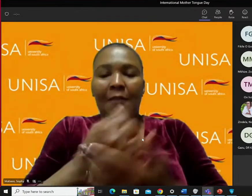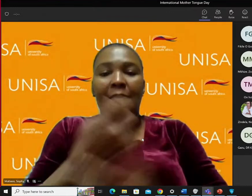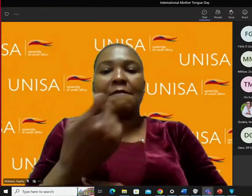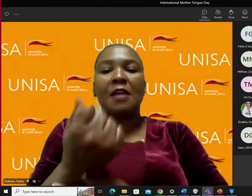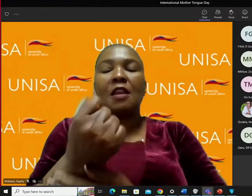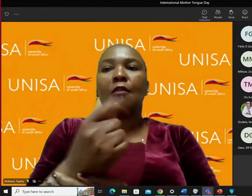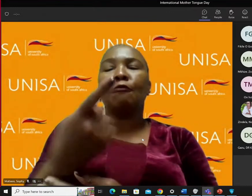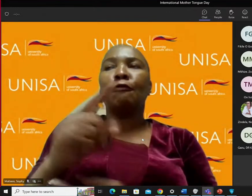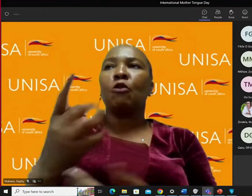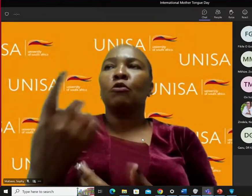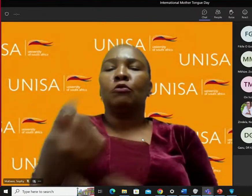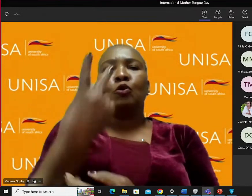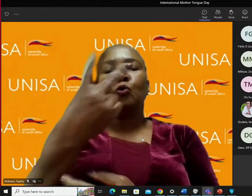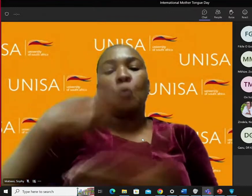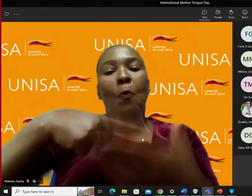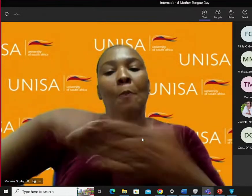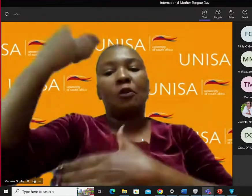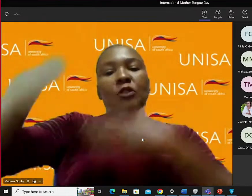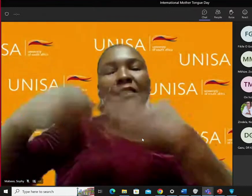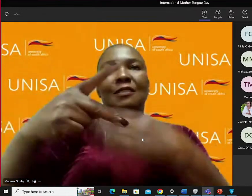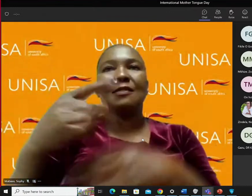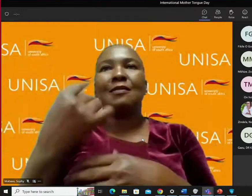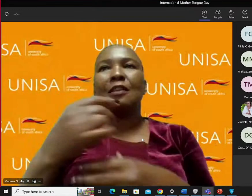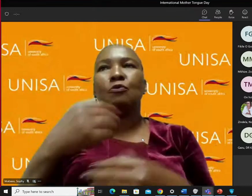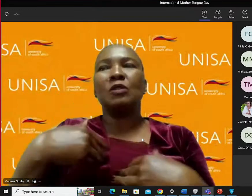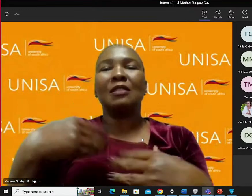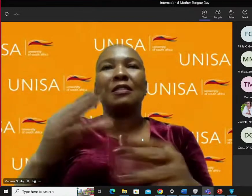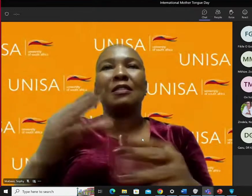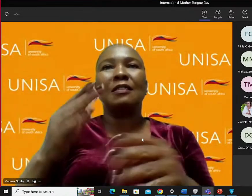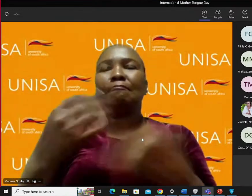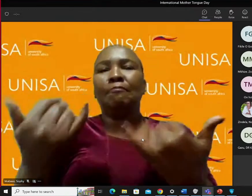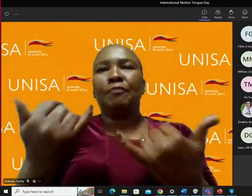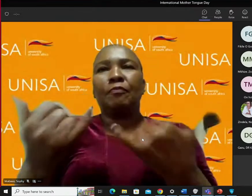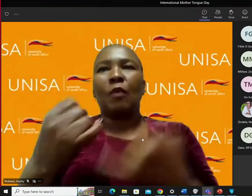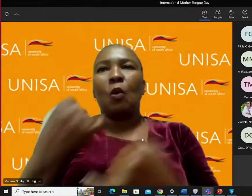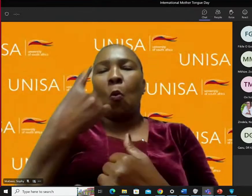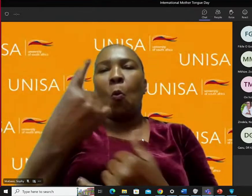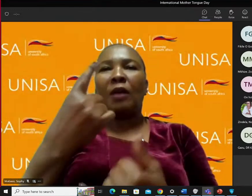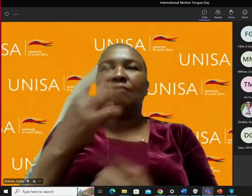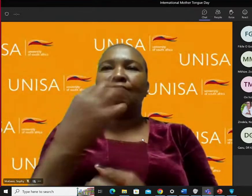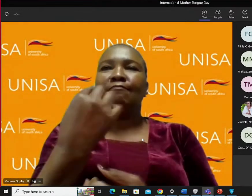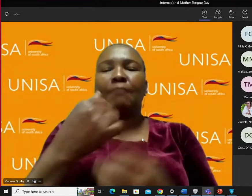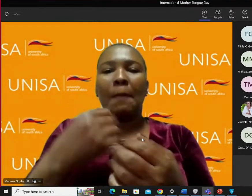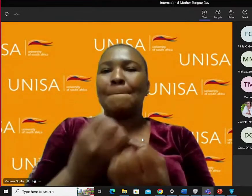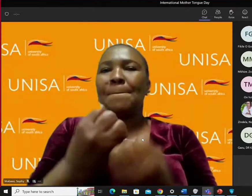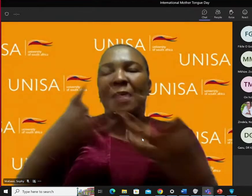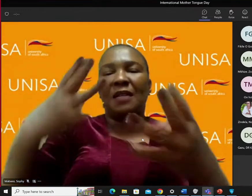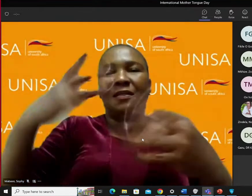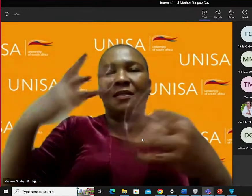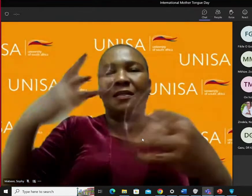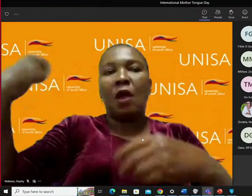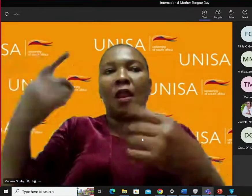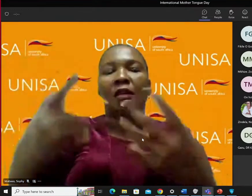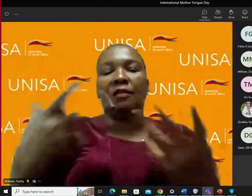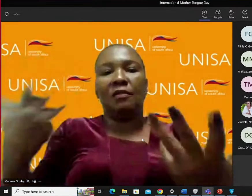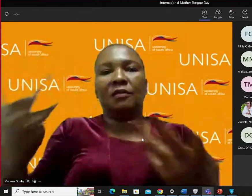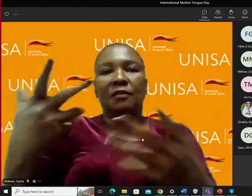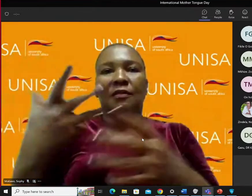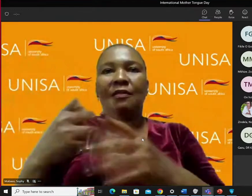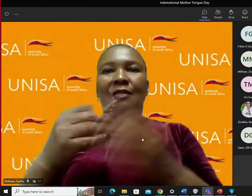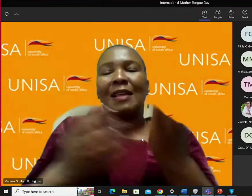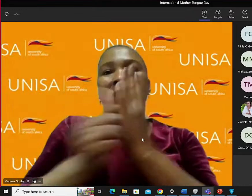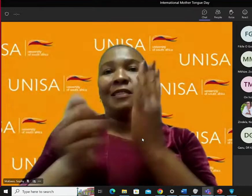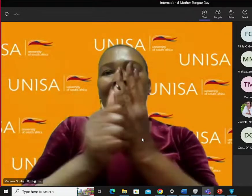2 projects that are run in the node, one being the Multilingual, Linguistic and Literary